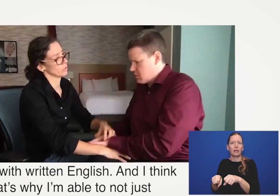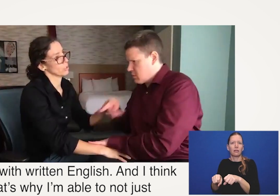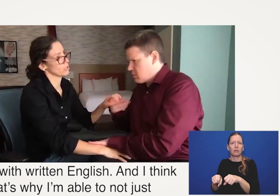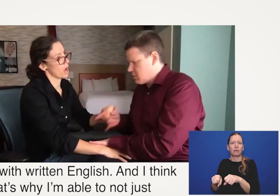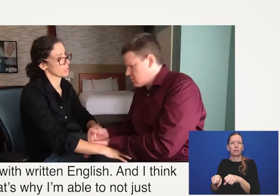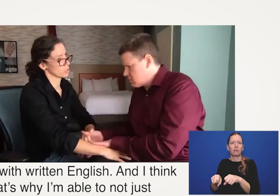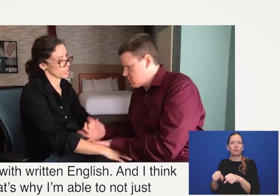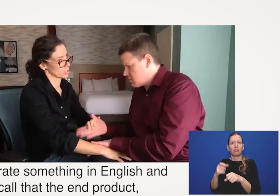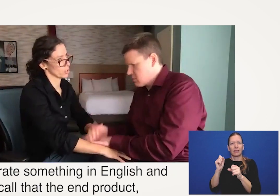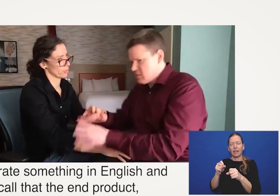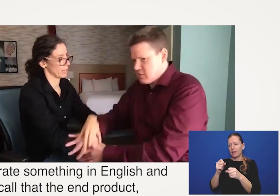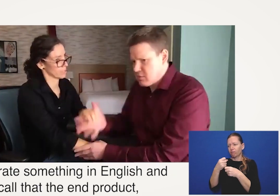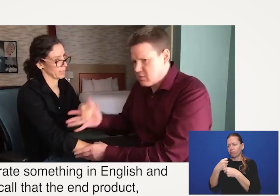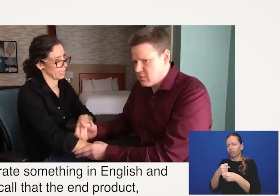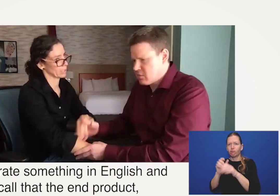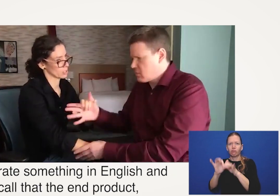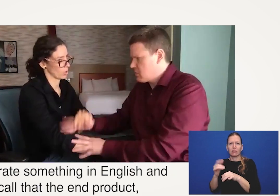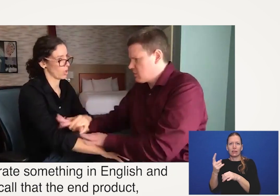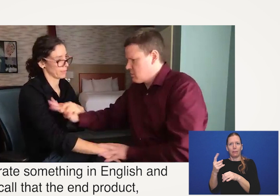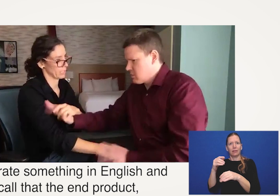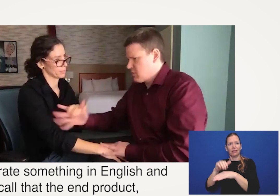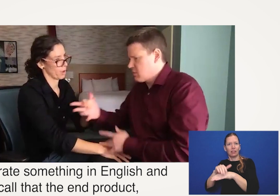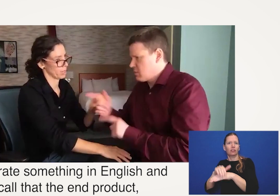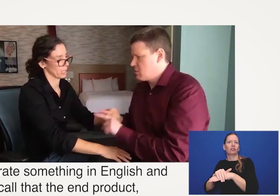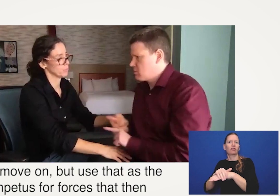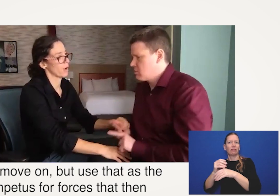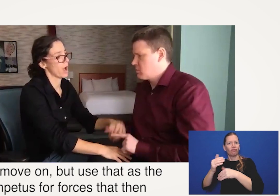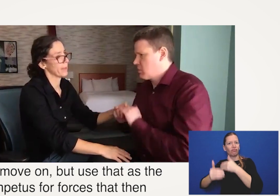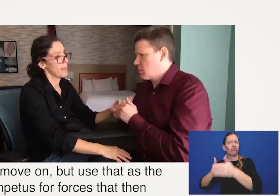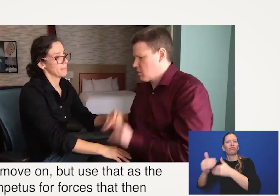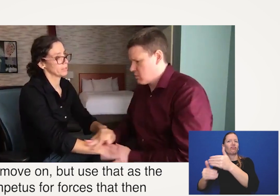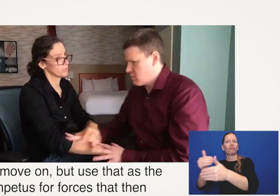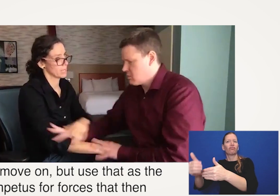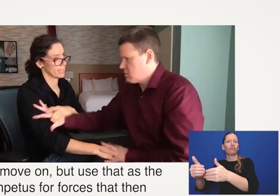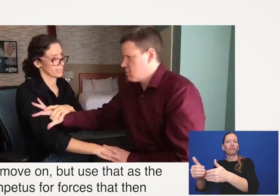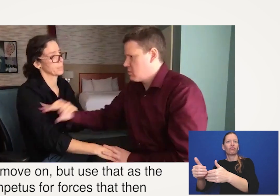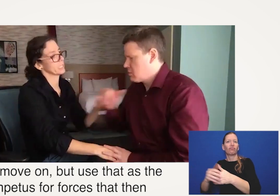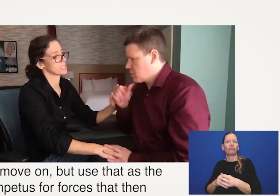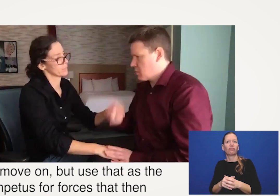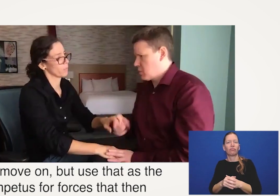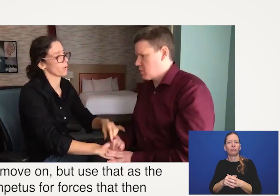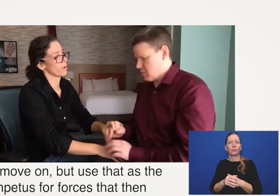to not just generate something in English and call that the end product and move on, but use that as the